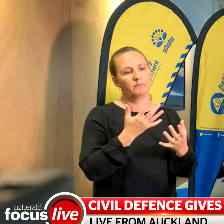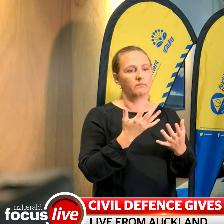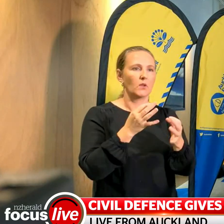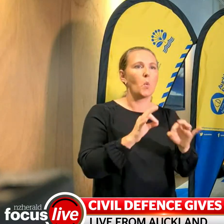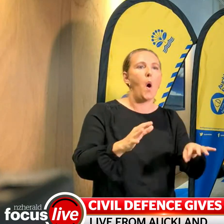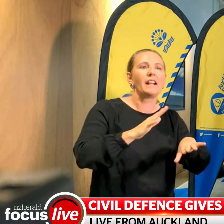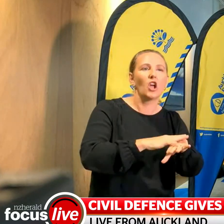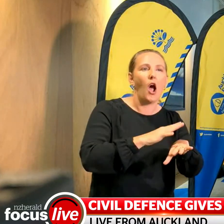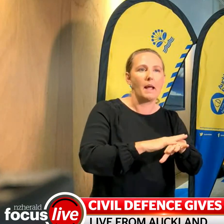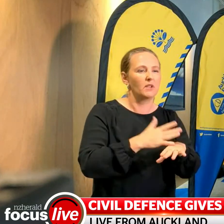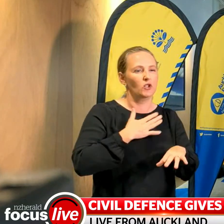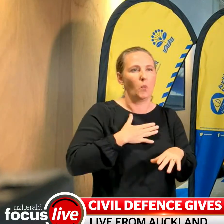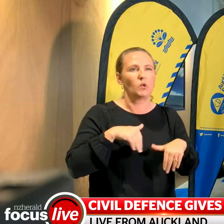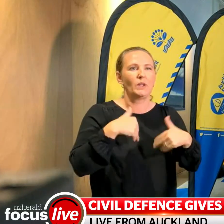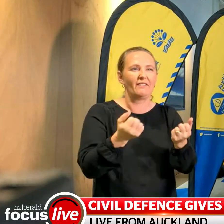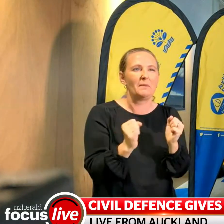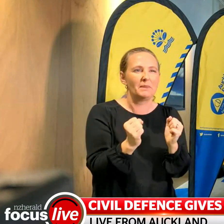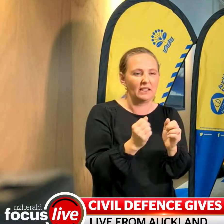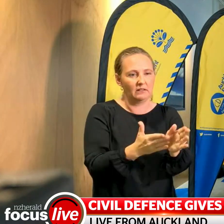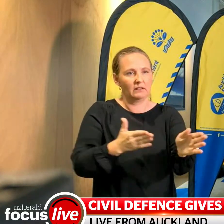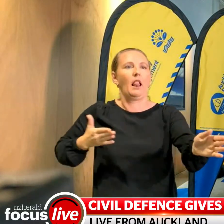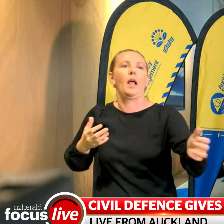that you are too delayed.